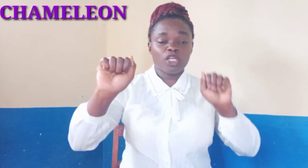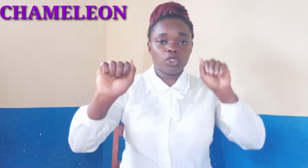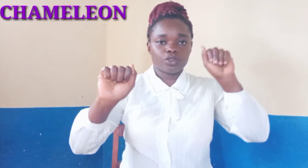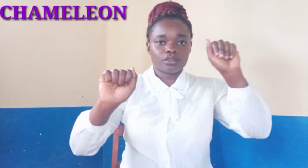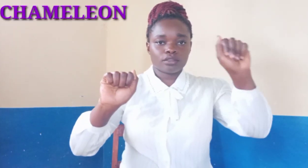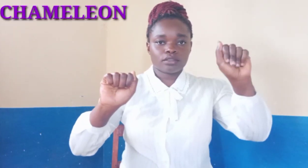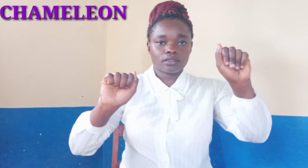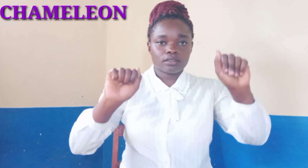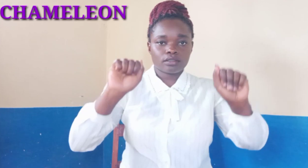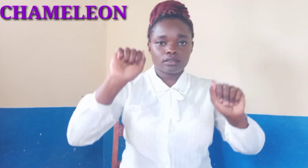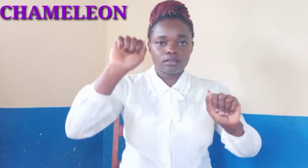Chameleon.